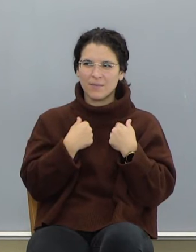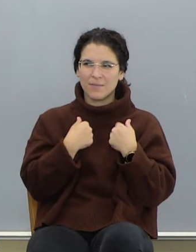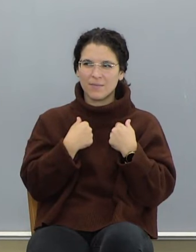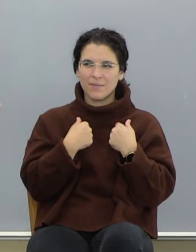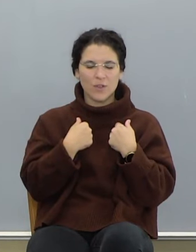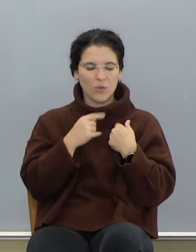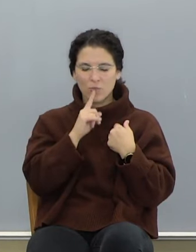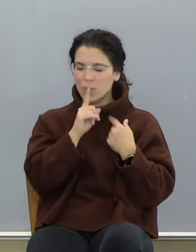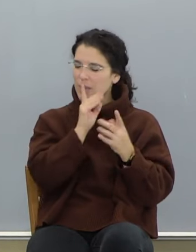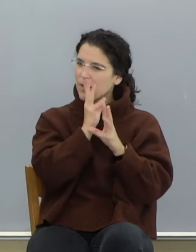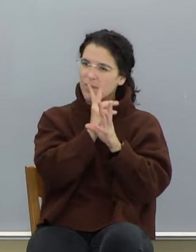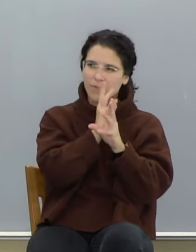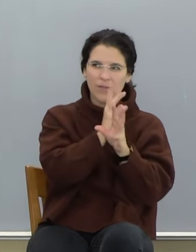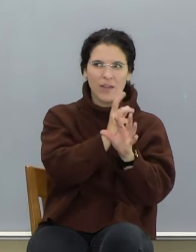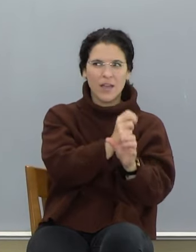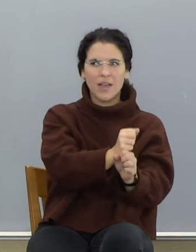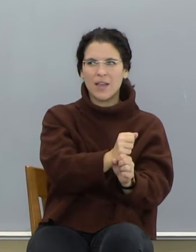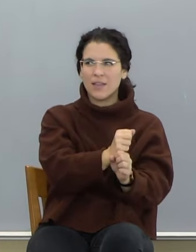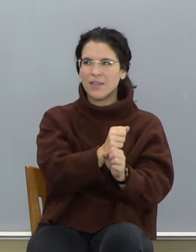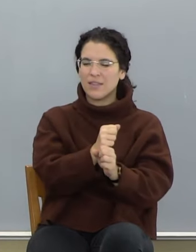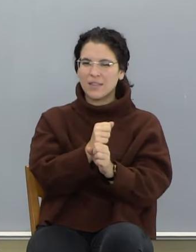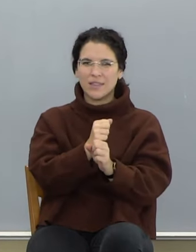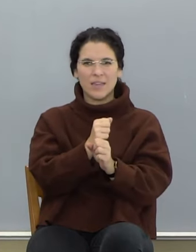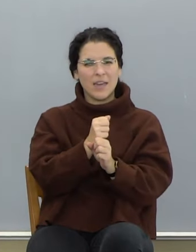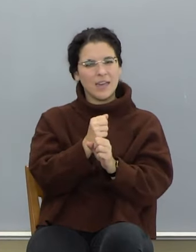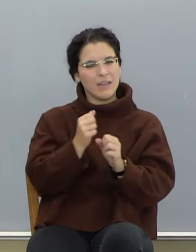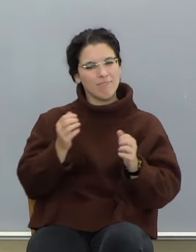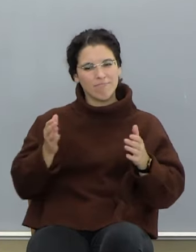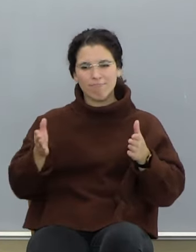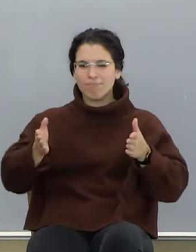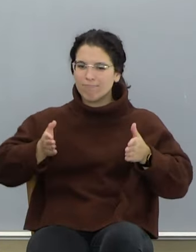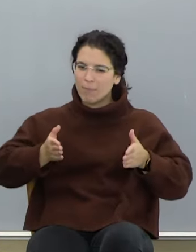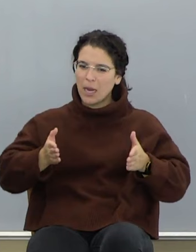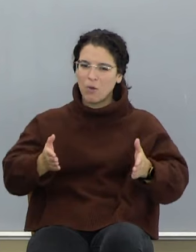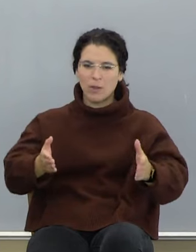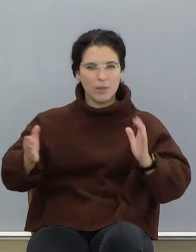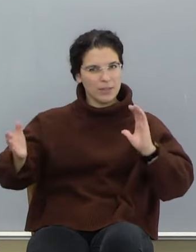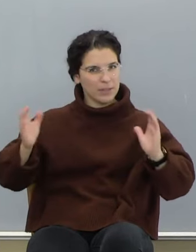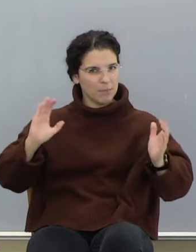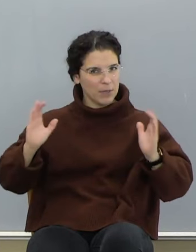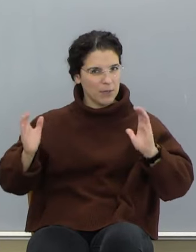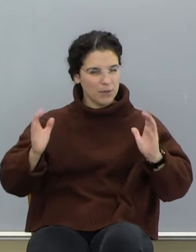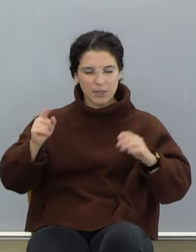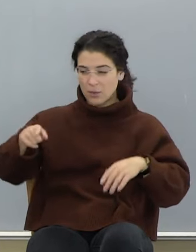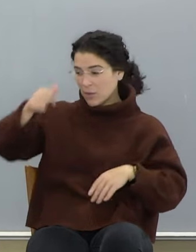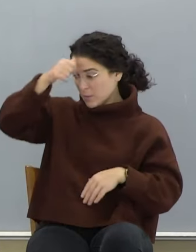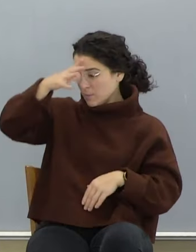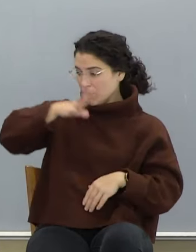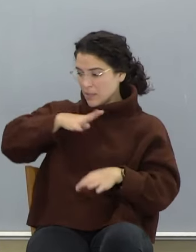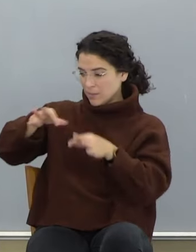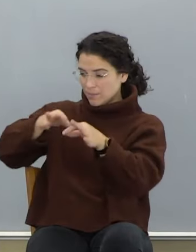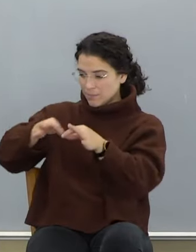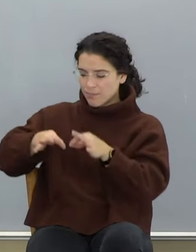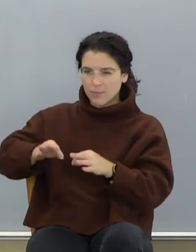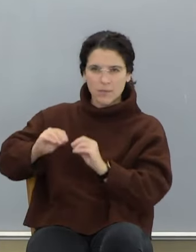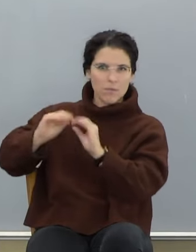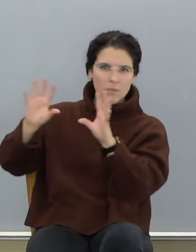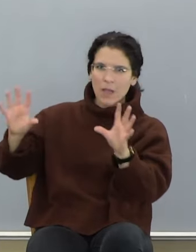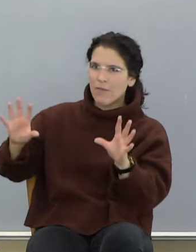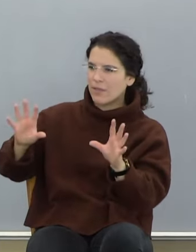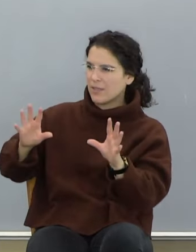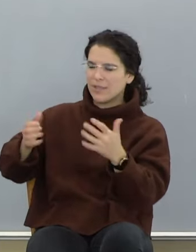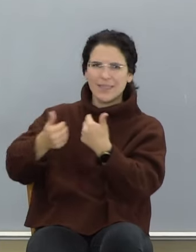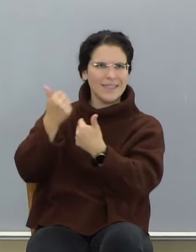is a fascinating parallel here. Now, this guy, he's being described as, obviously, he's